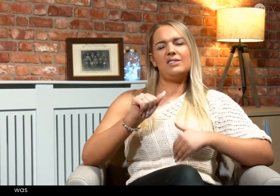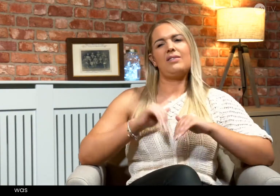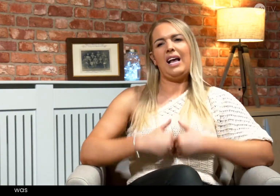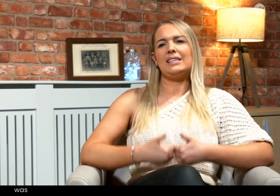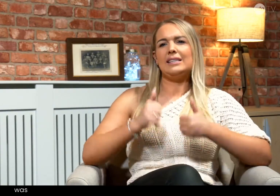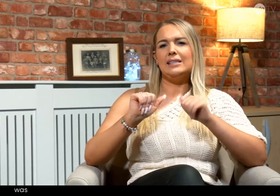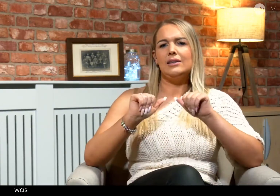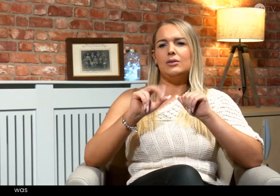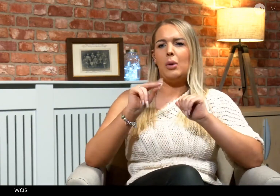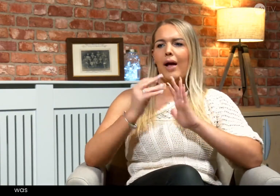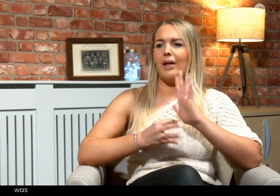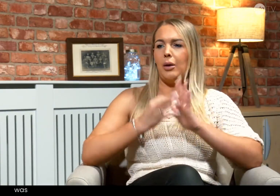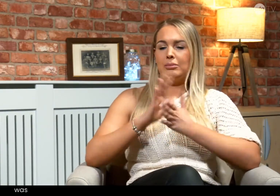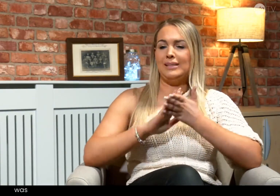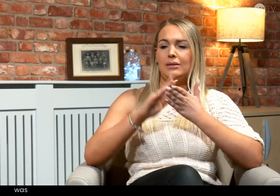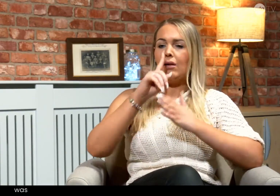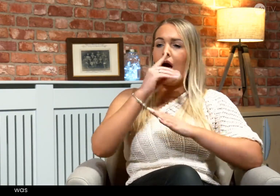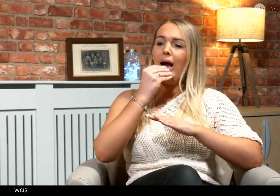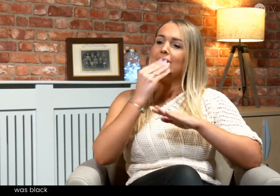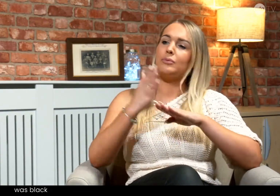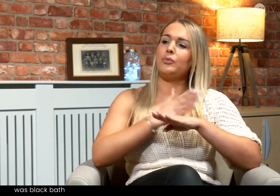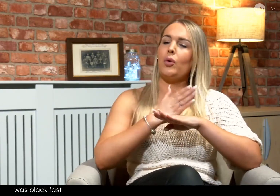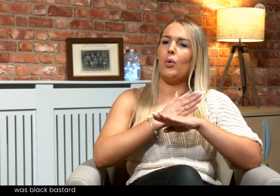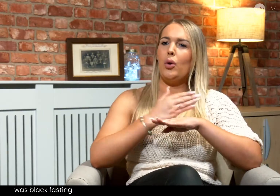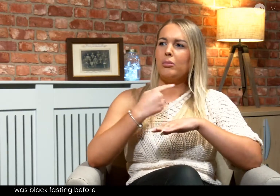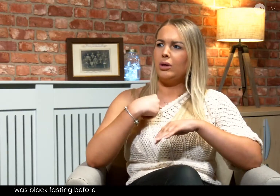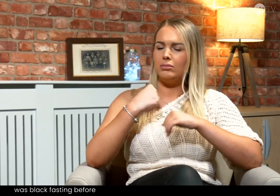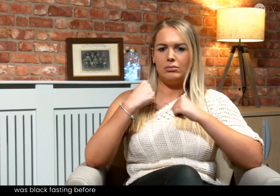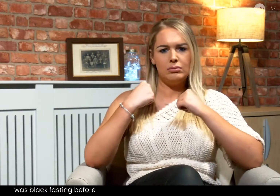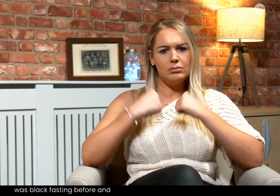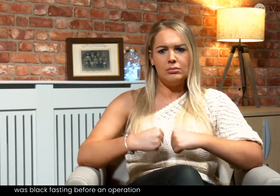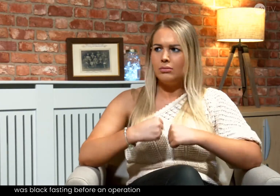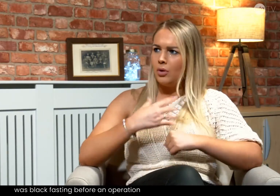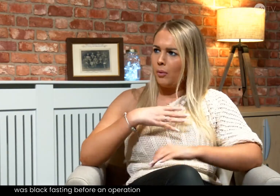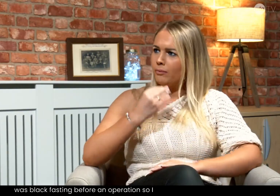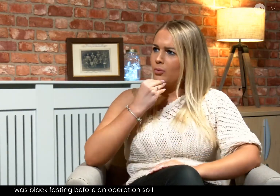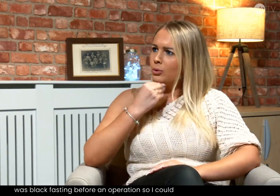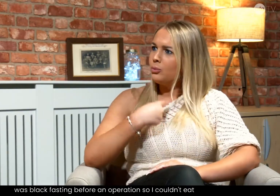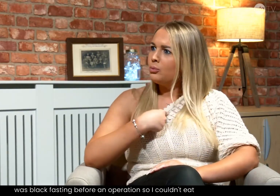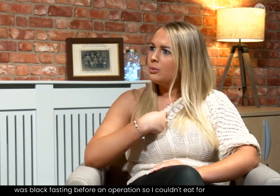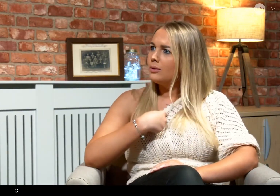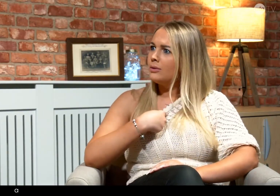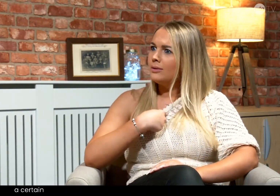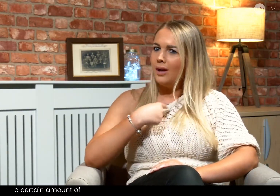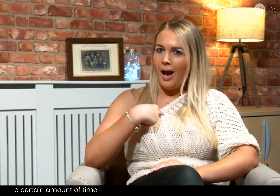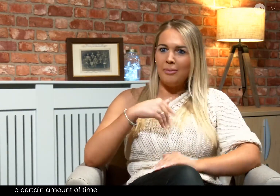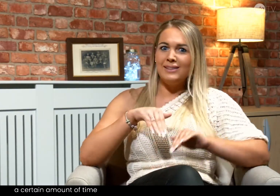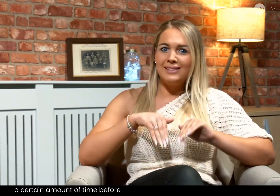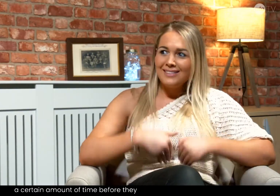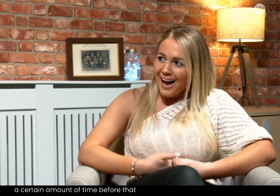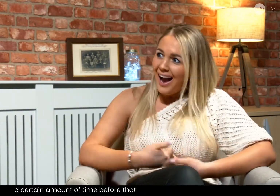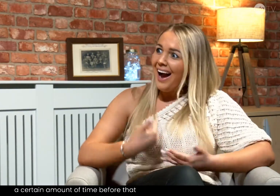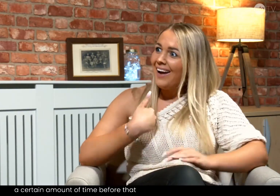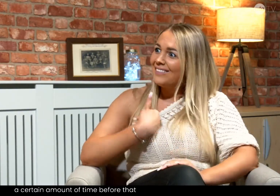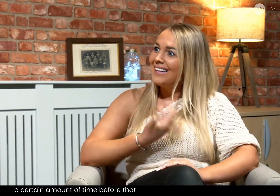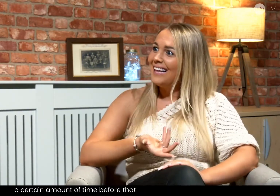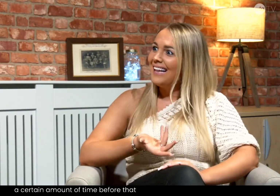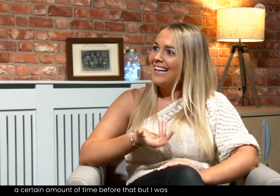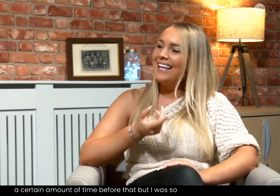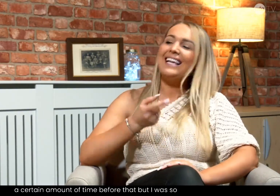And I think it's like fasting before an operation, so I couldn't eat for a certain amount of time before that. But I was so determined, I wanted food, I was